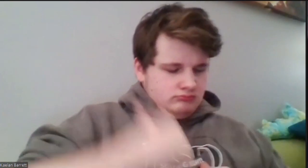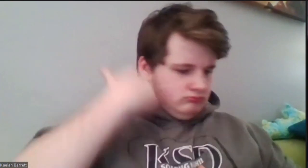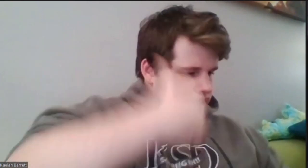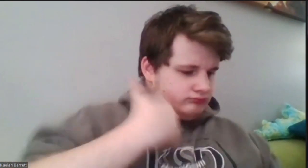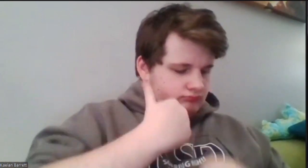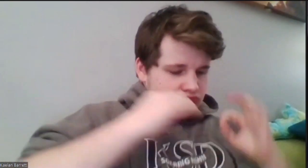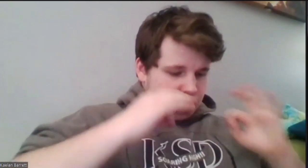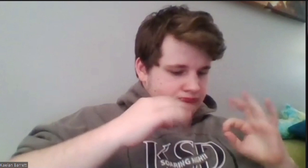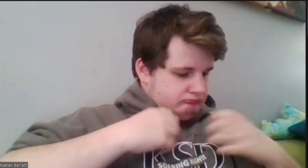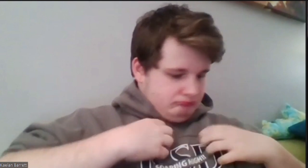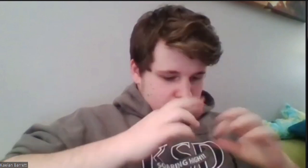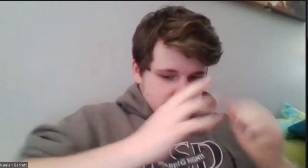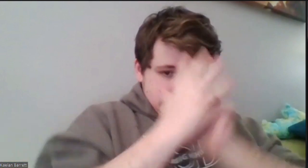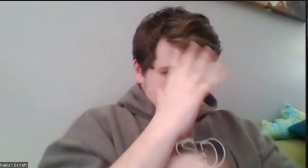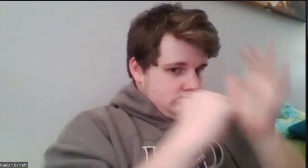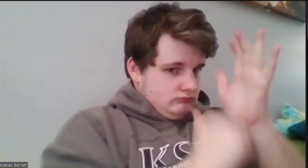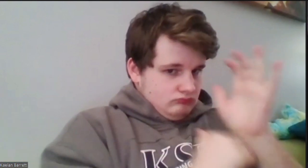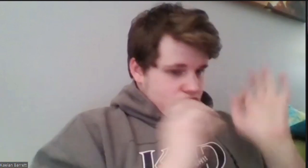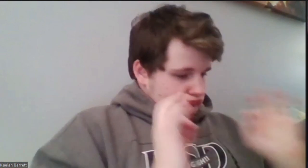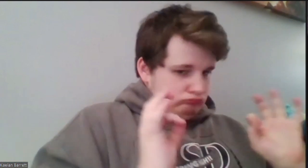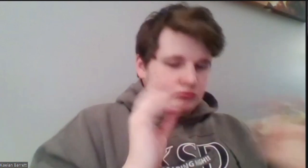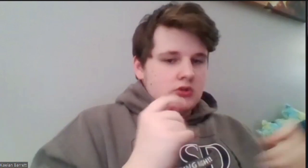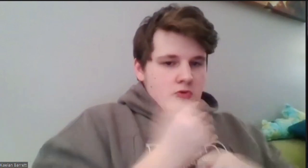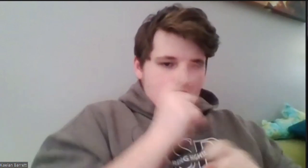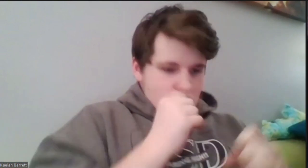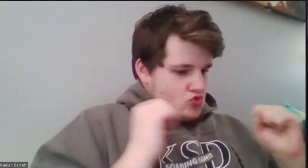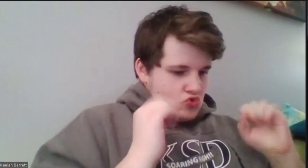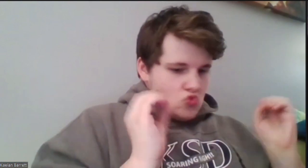work, he gets bundled up and gets ready to go. He has his gloves on.